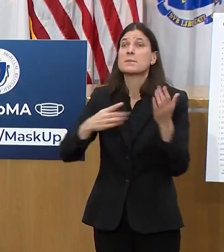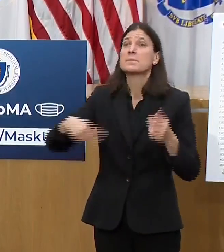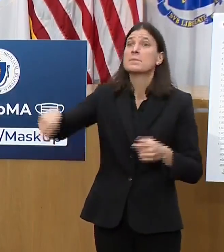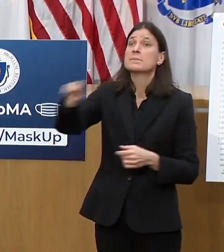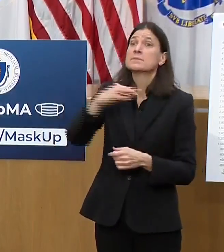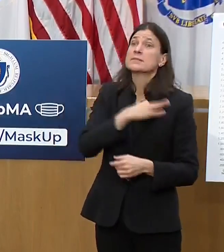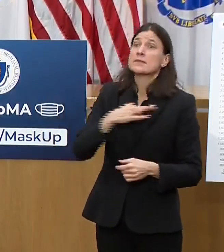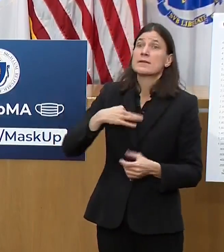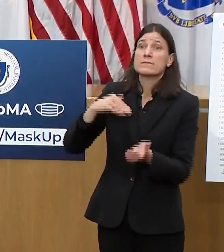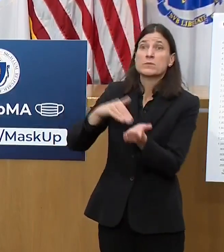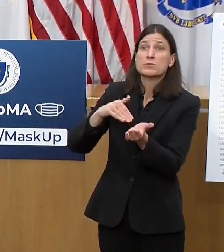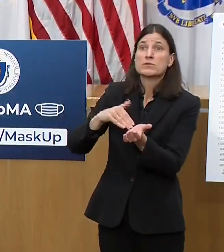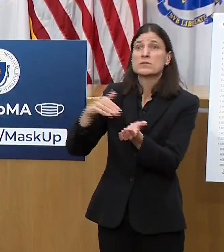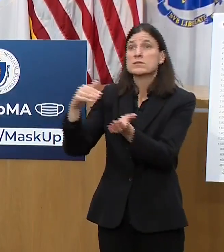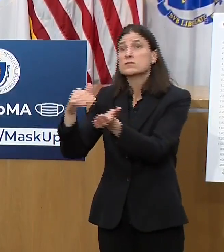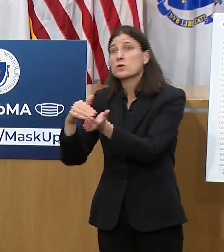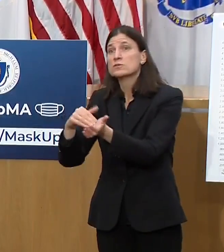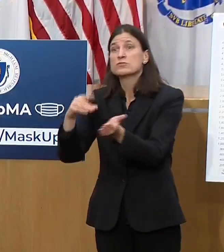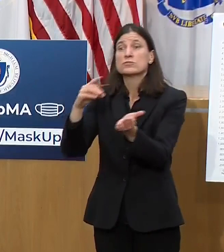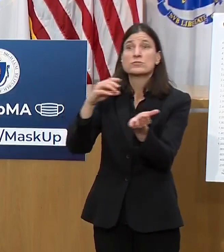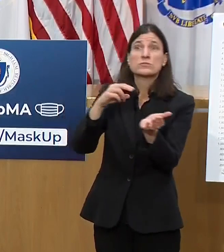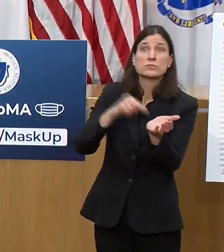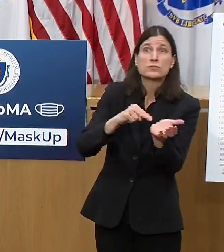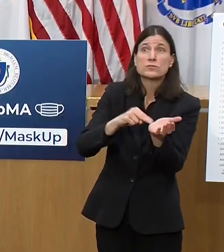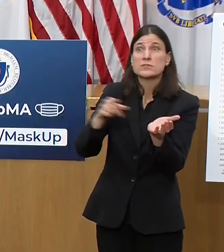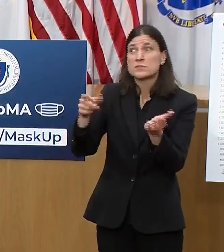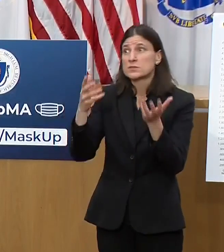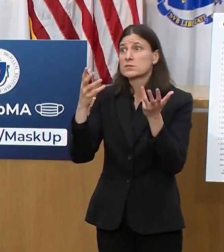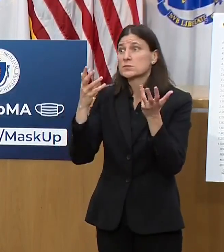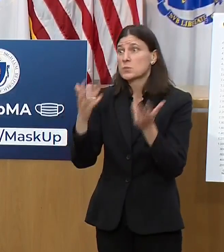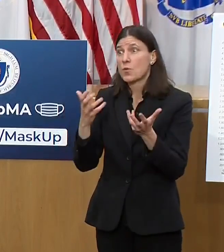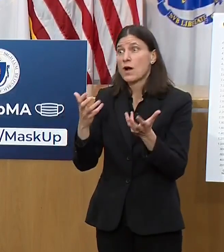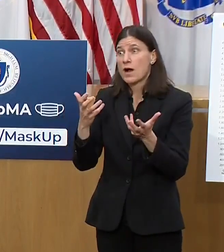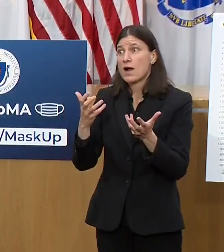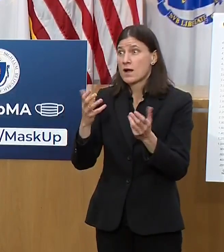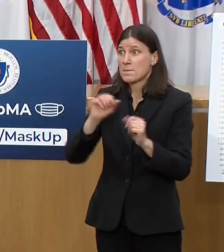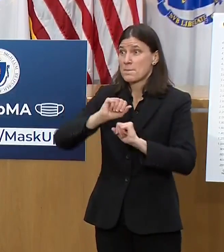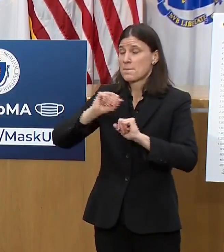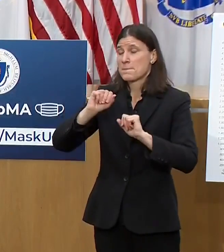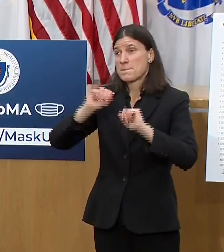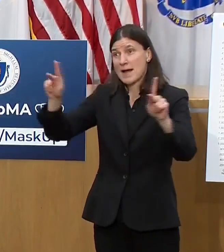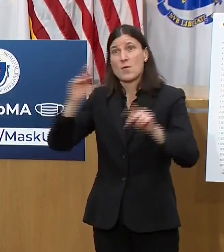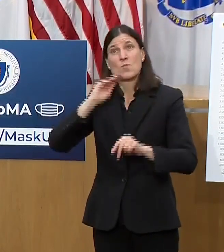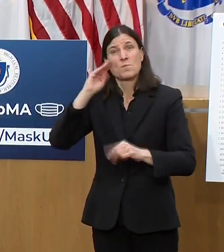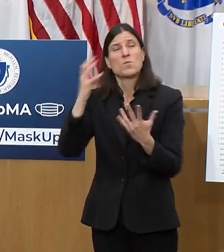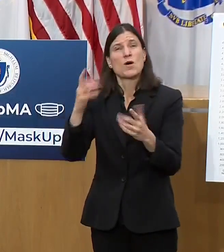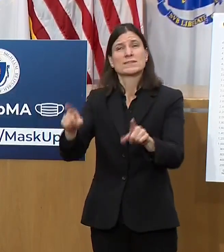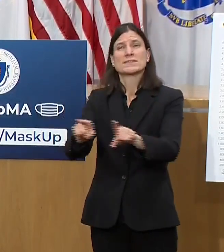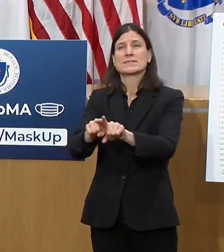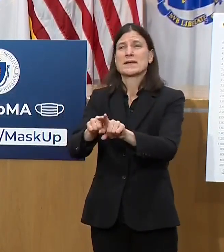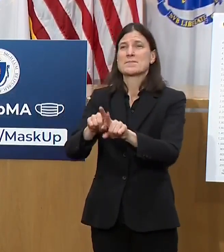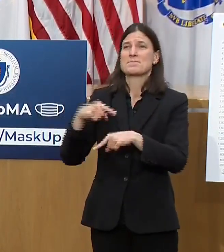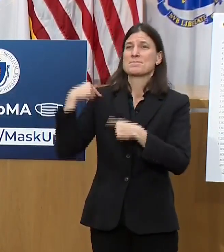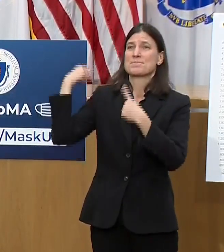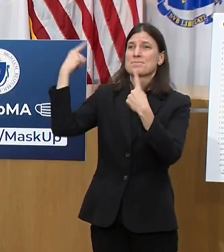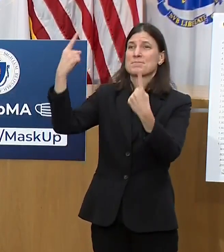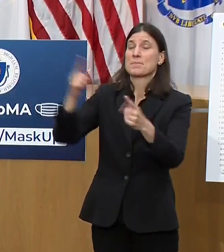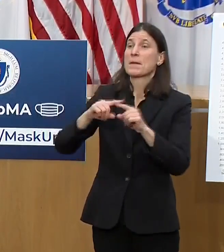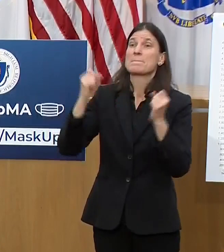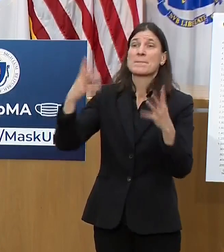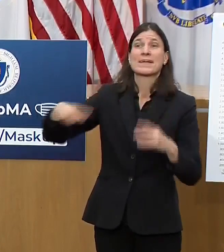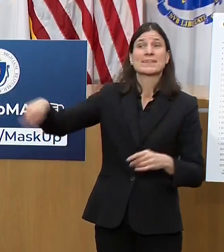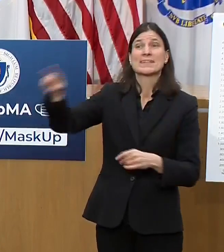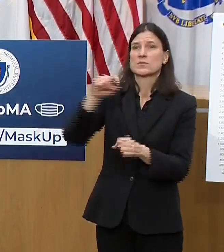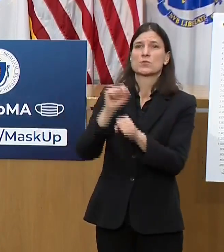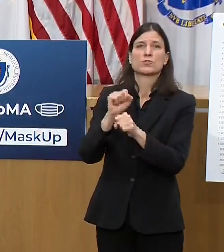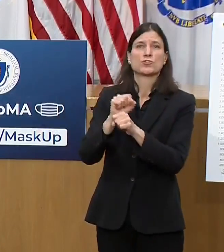home and certainly spend time with their loved ones. However, that was at a sacrifice because we understood if we did that, that would